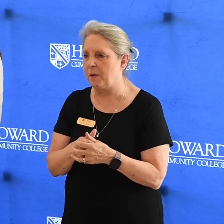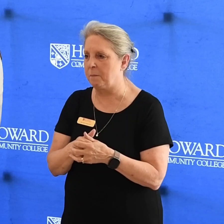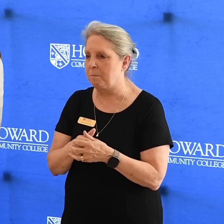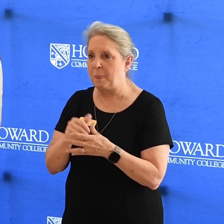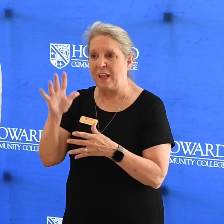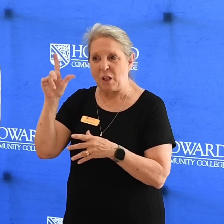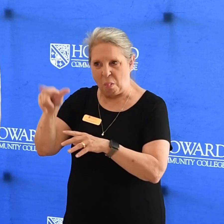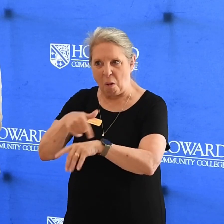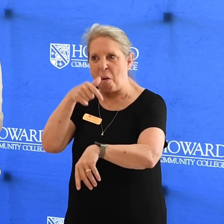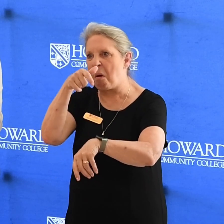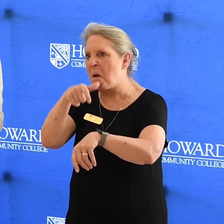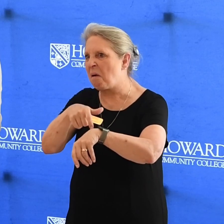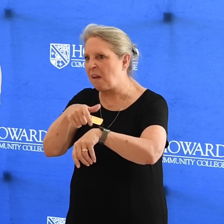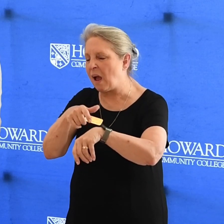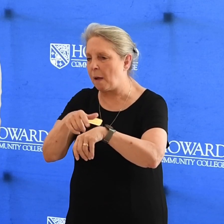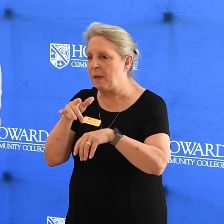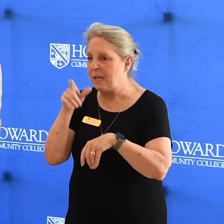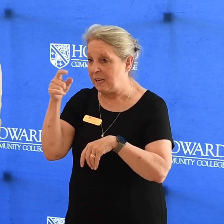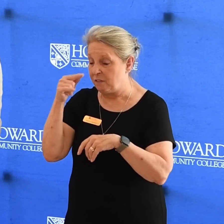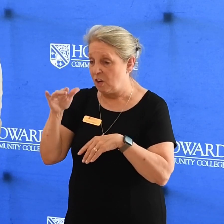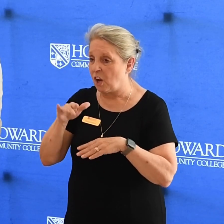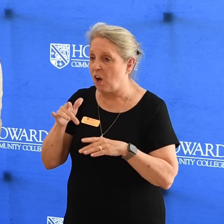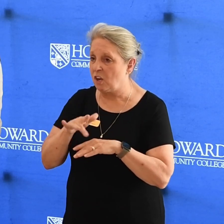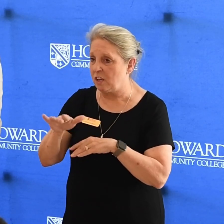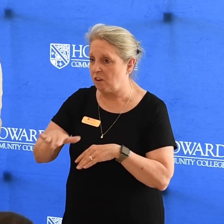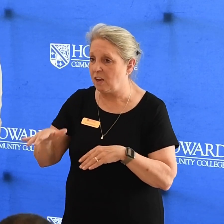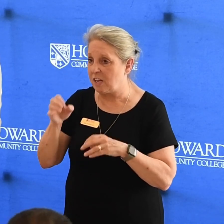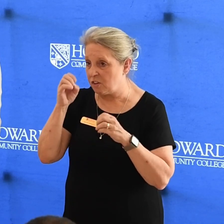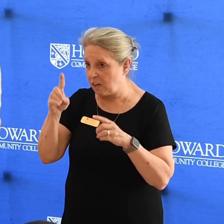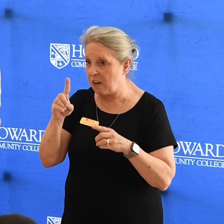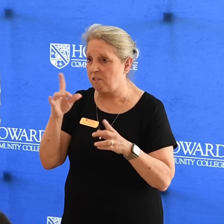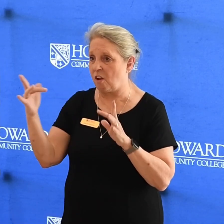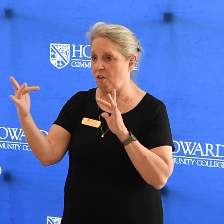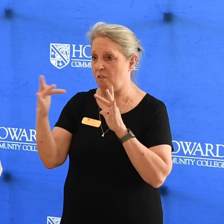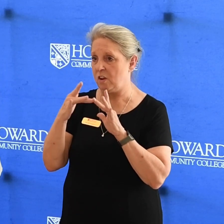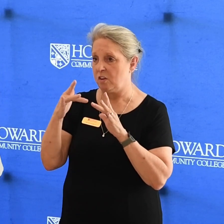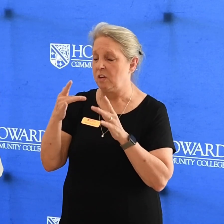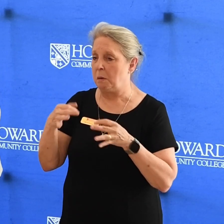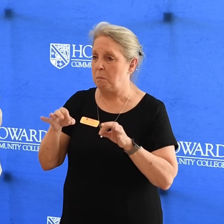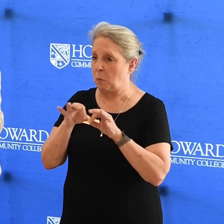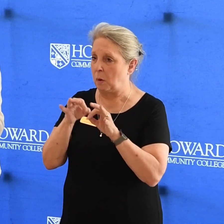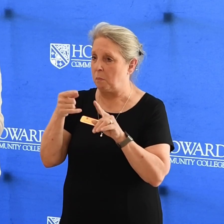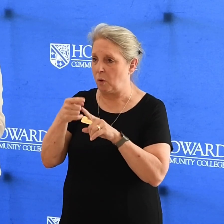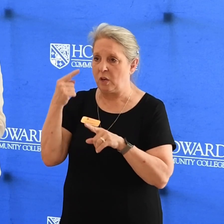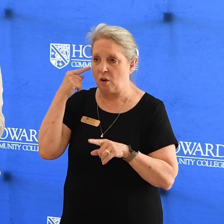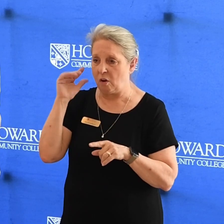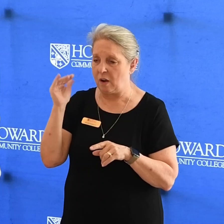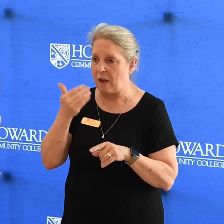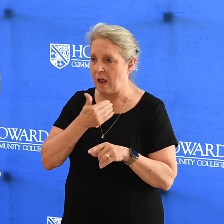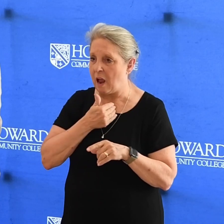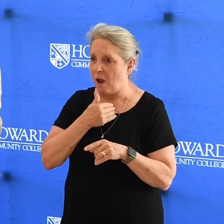long time. All right. The need for early childhood education, though, has reached a critical state. You heard our